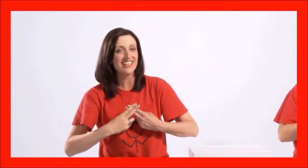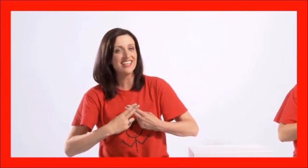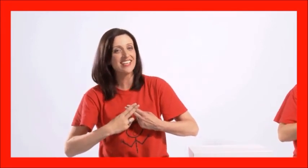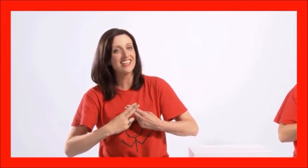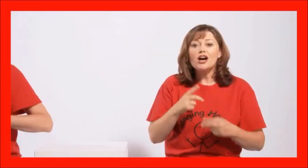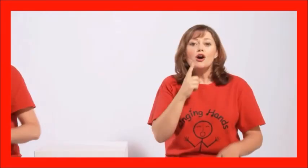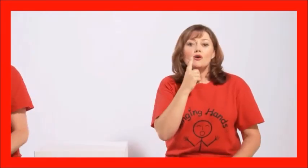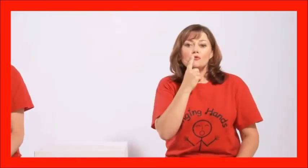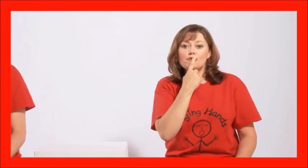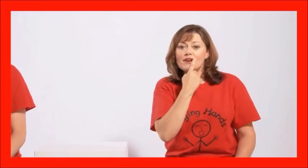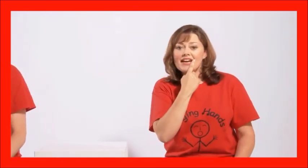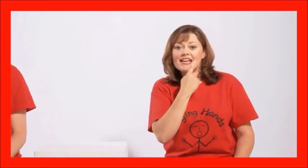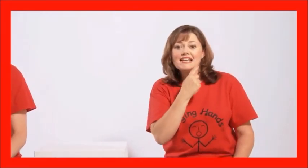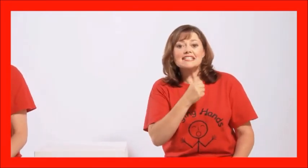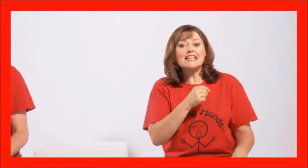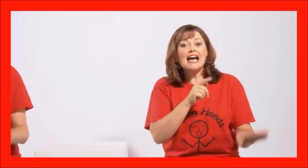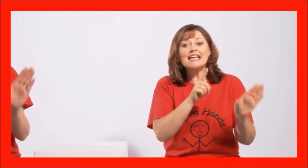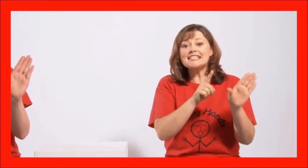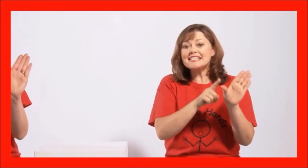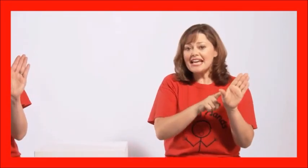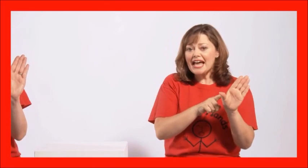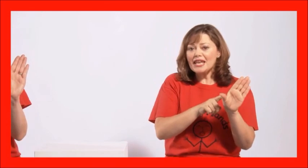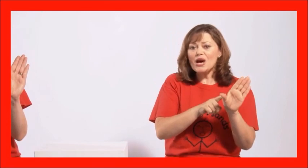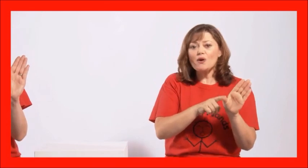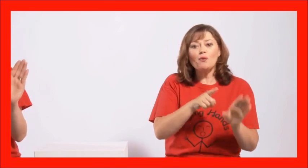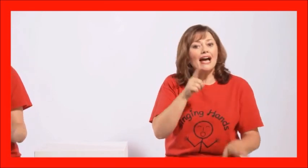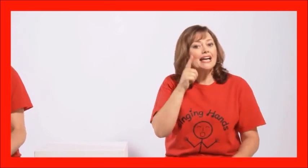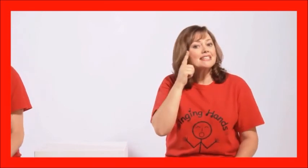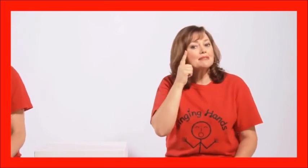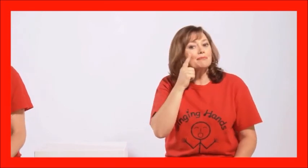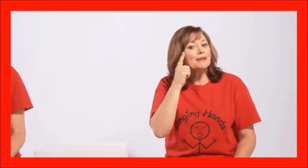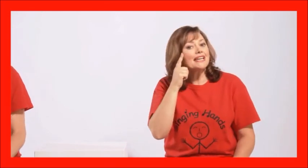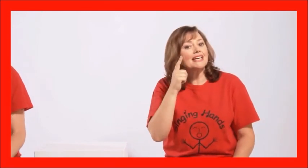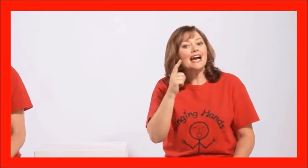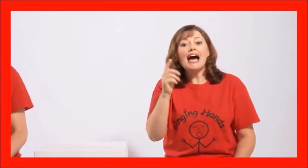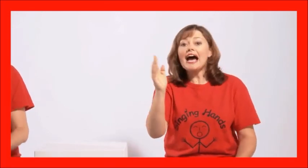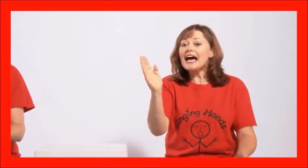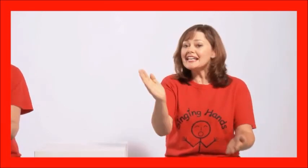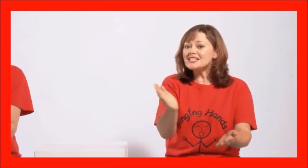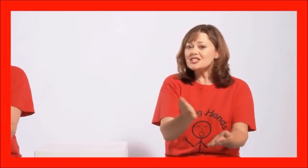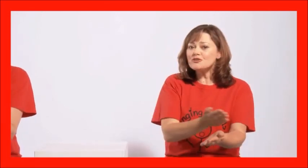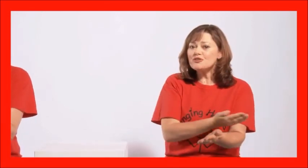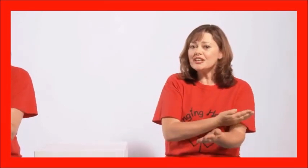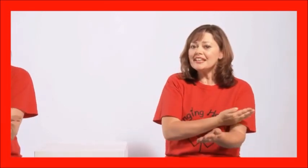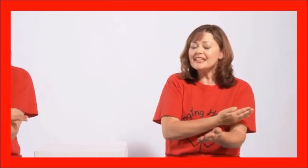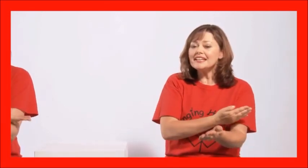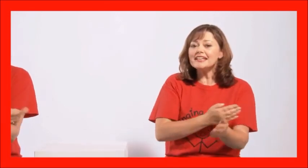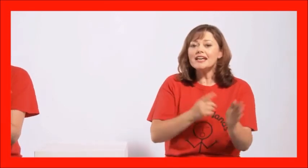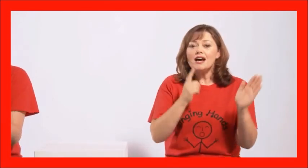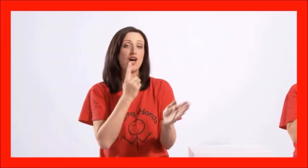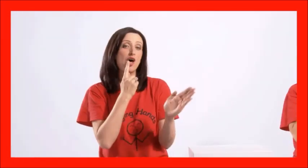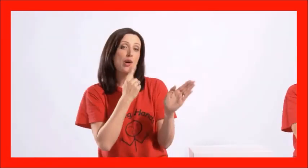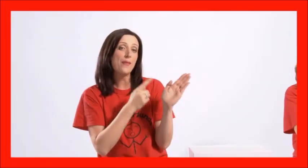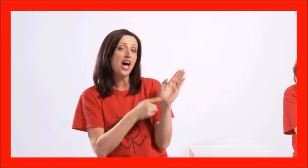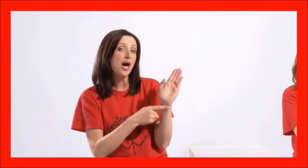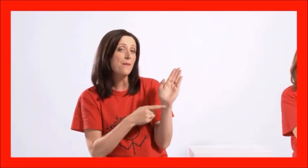Red and yellow and pink and green Purple